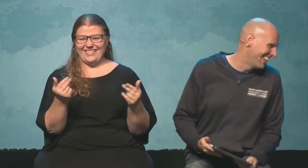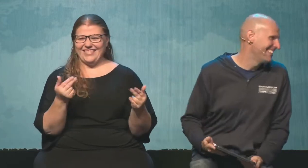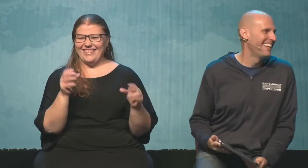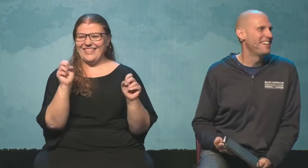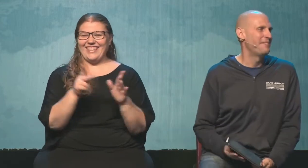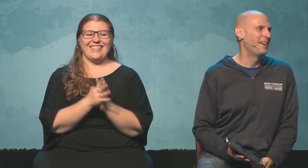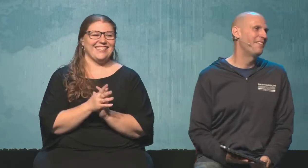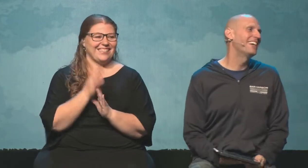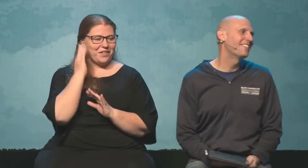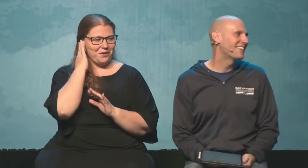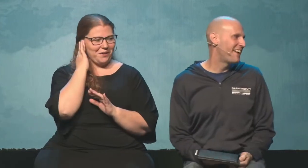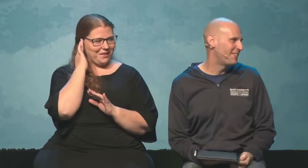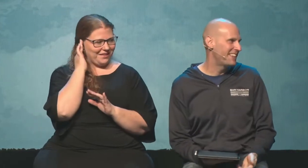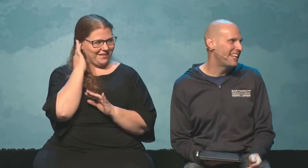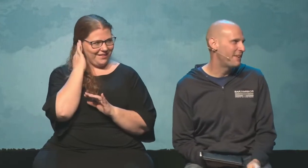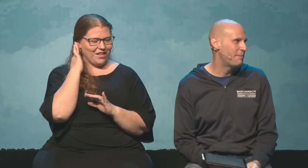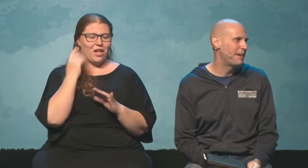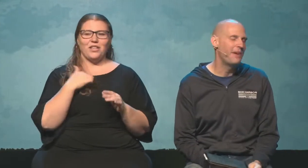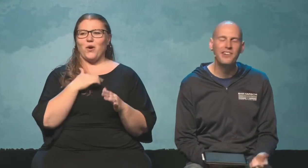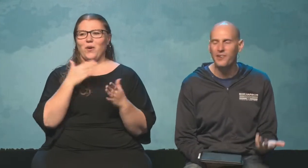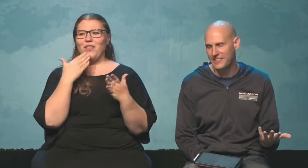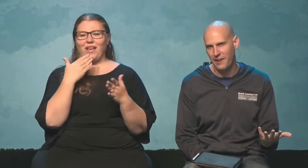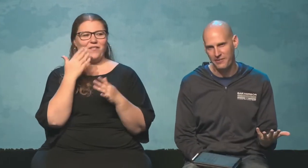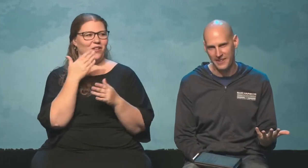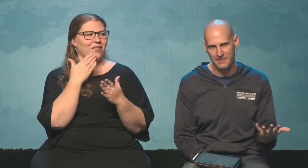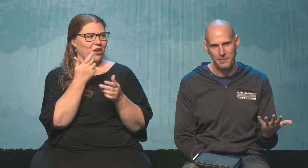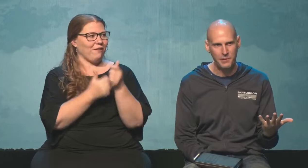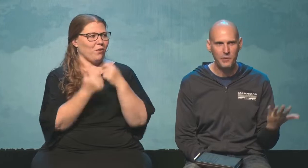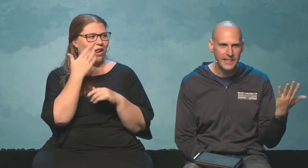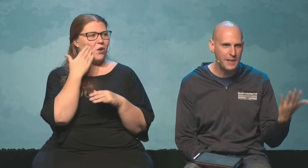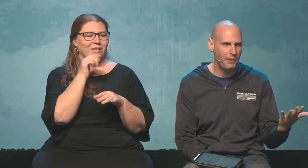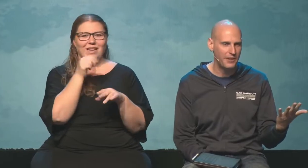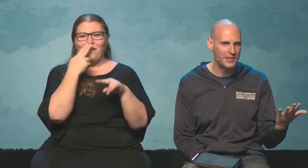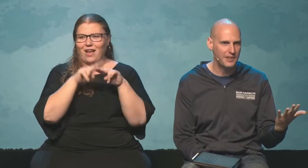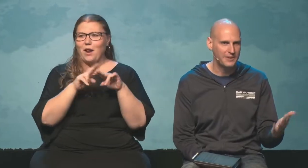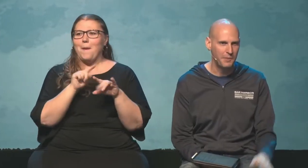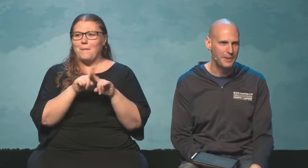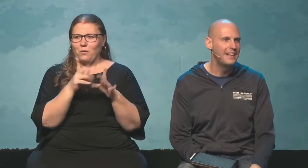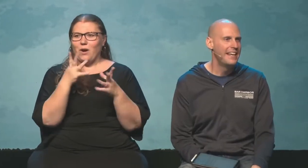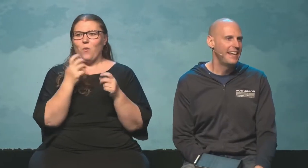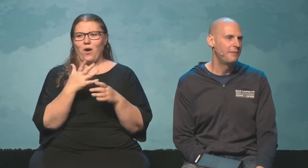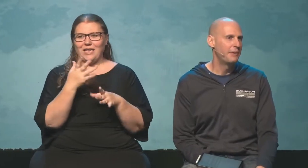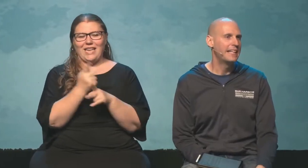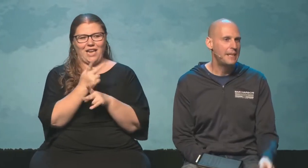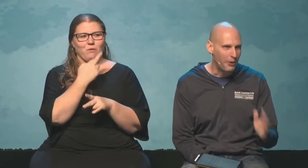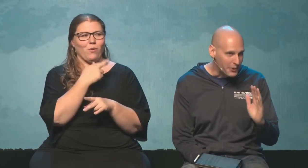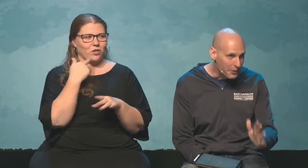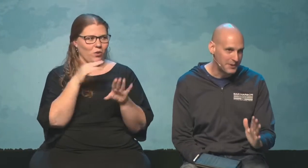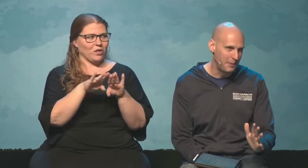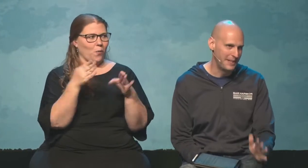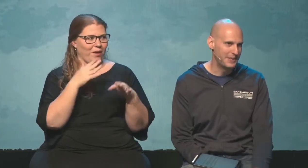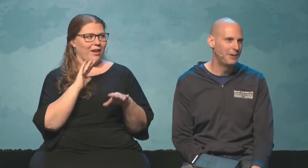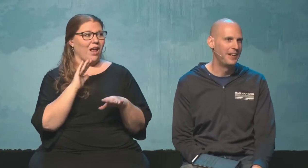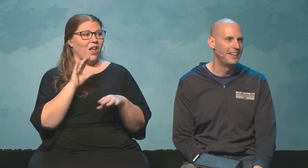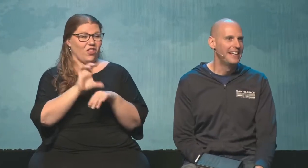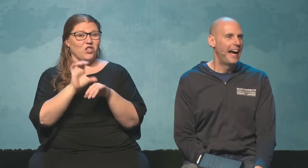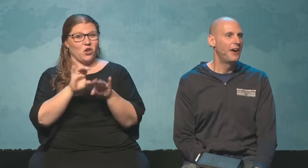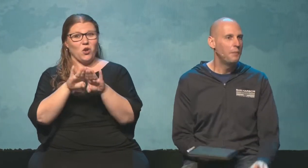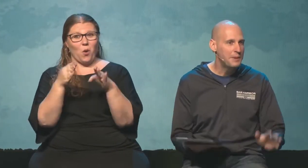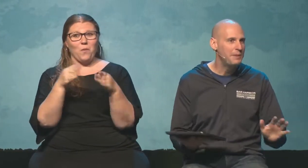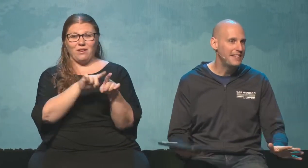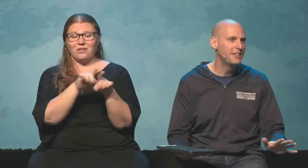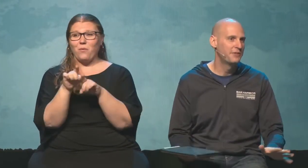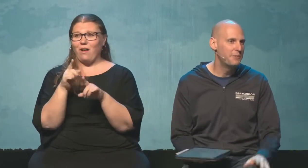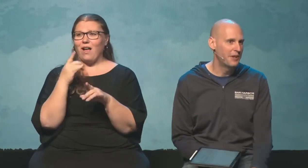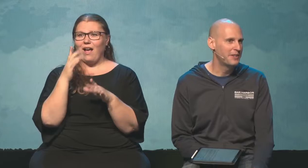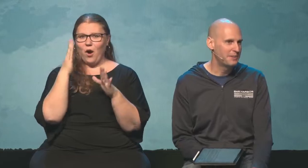Okay. But we're grateful. Thank you, everybody. I know it's not fun, but we want to keep our restaurants open, and we want to keep our doors open as well. I hope